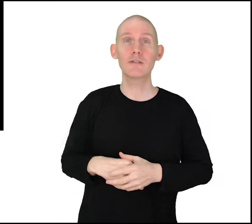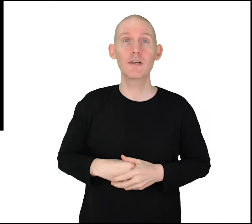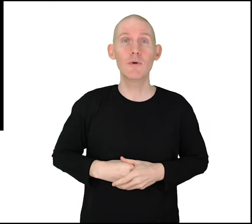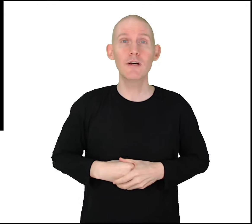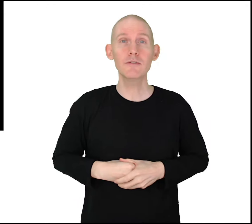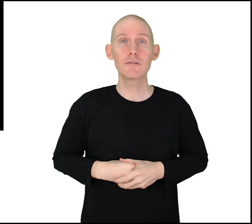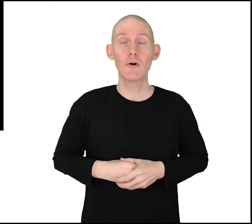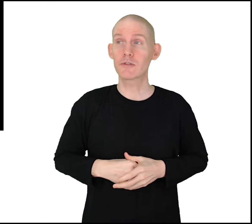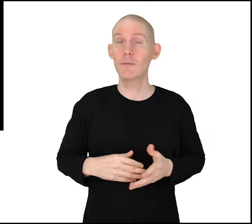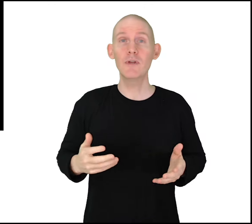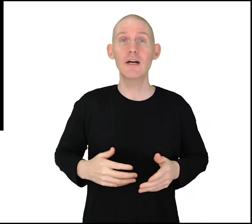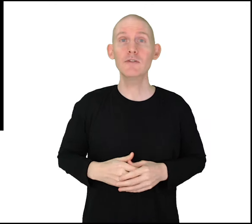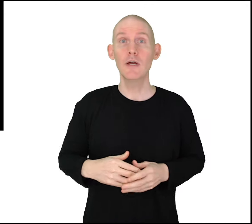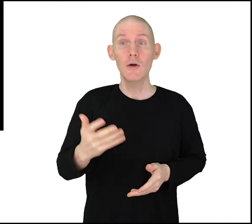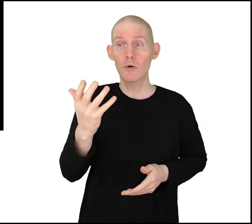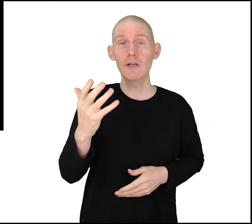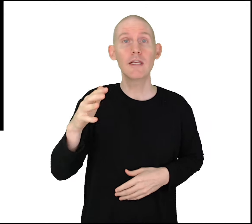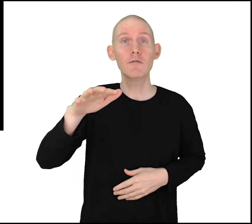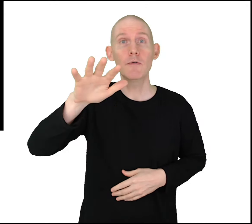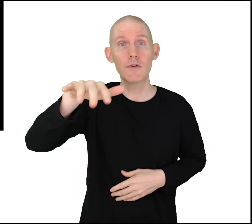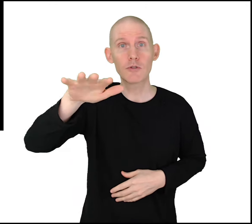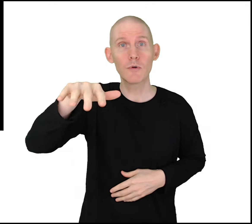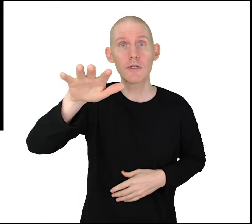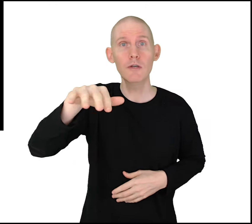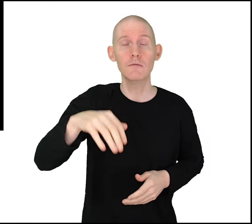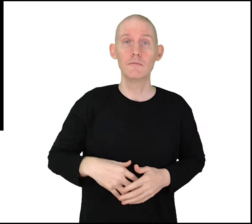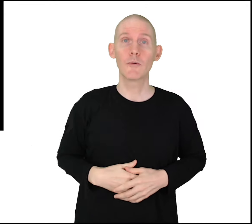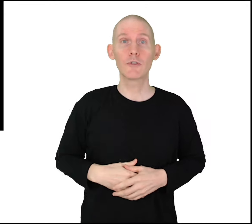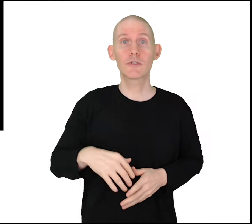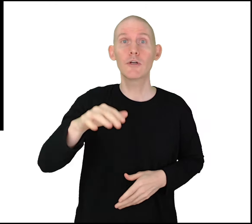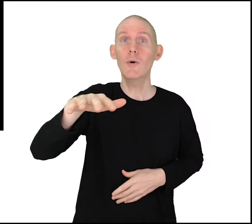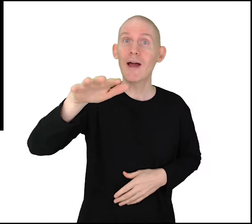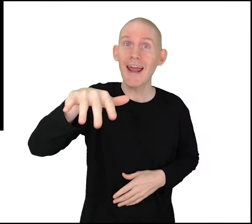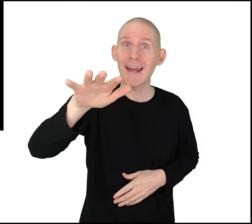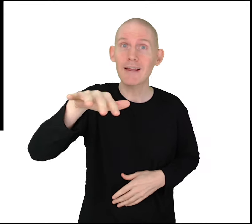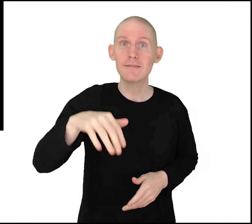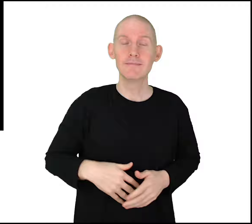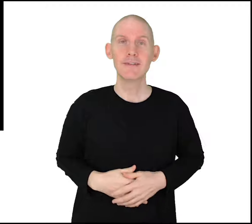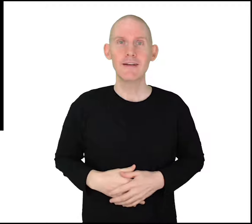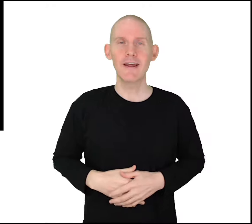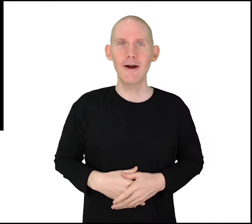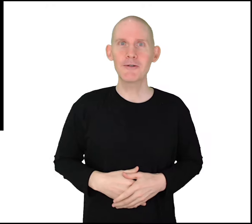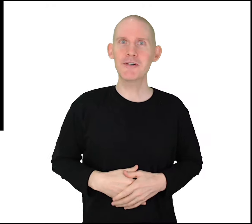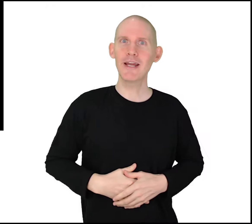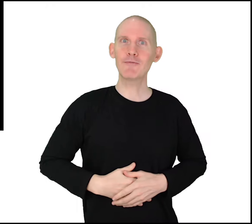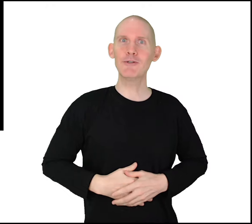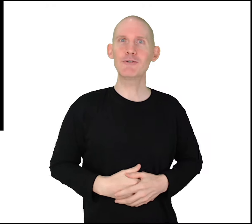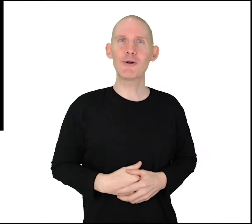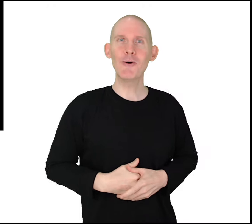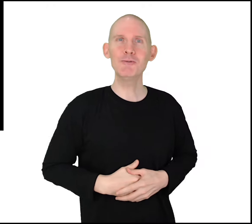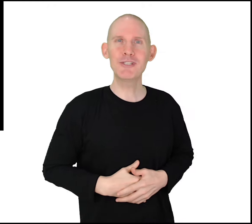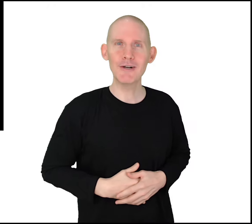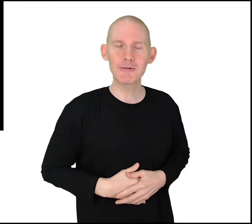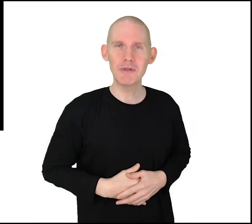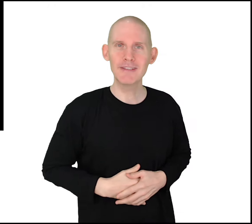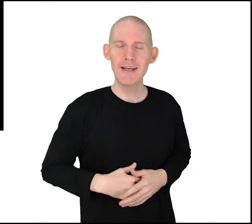someone else or something else, we're going to give them a visual cue. And we're just going to go, hey. Now, you're going to have to use your own judgment because